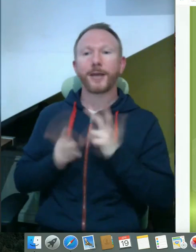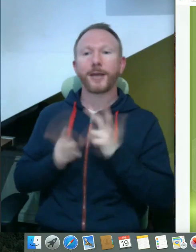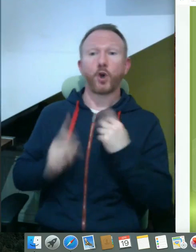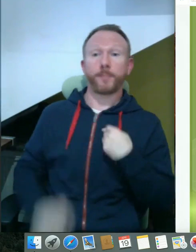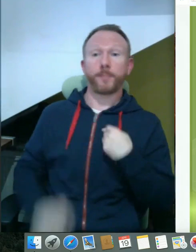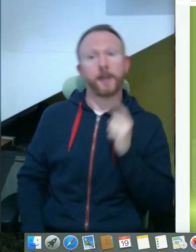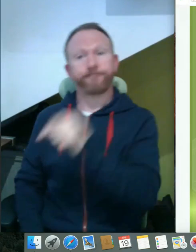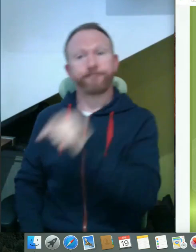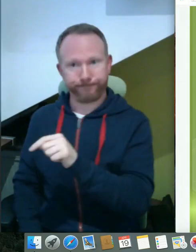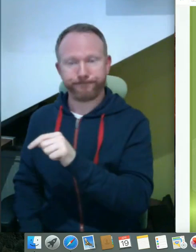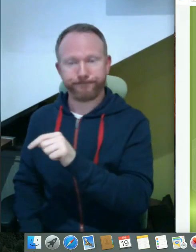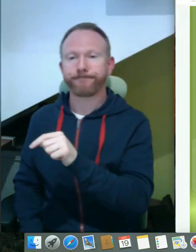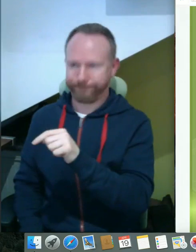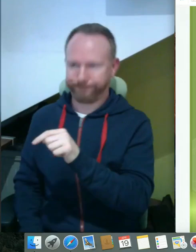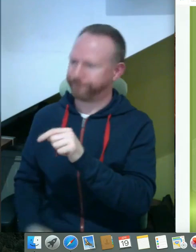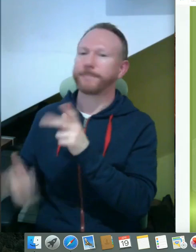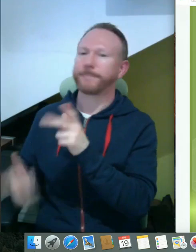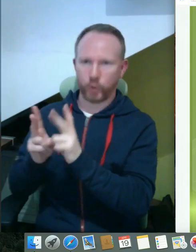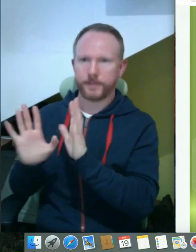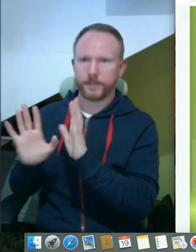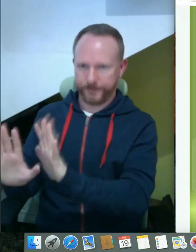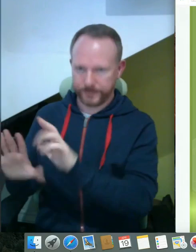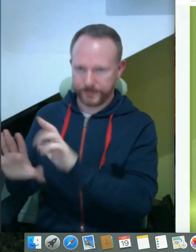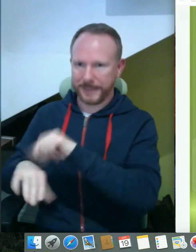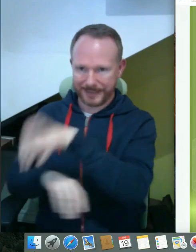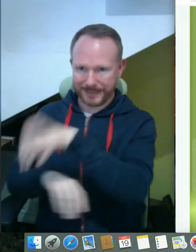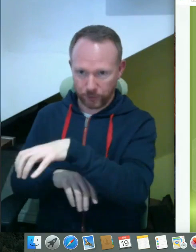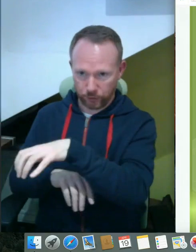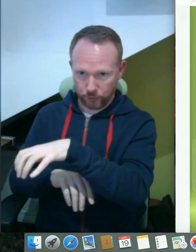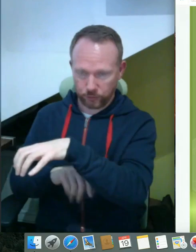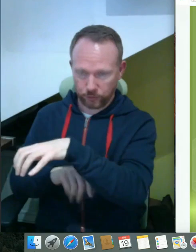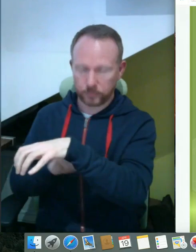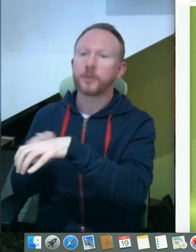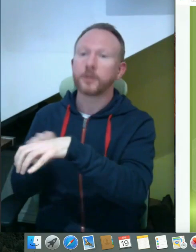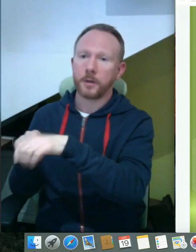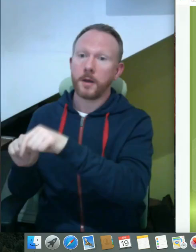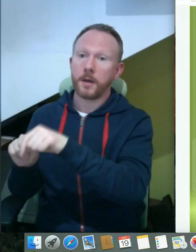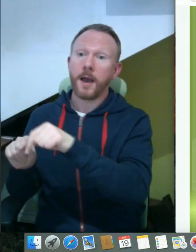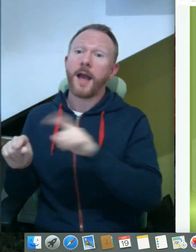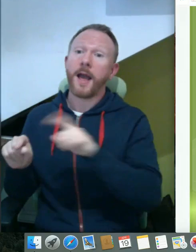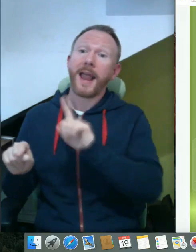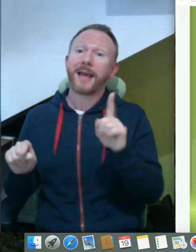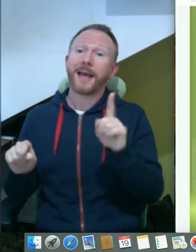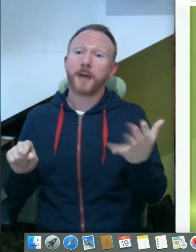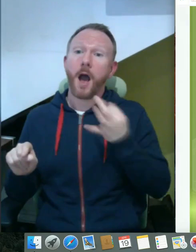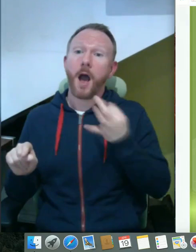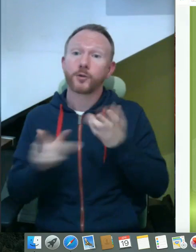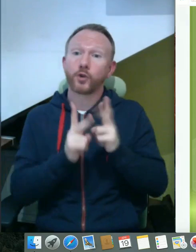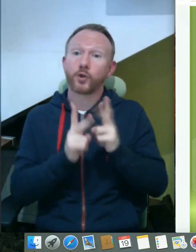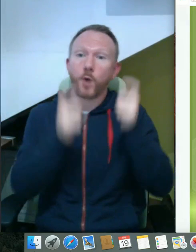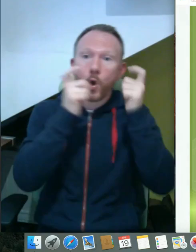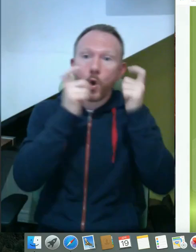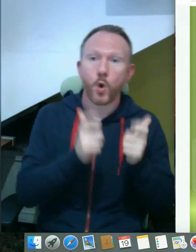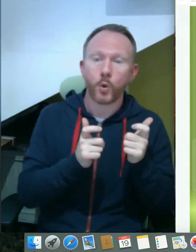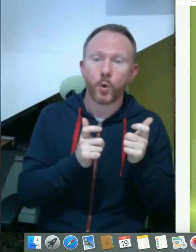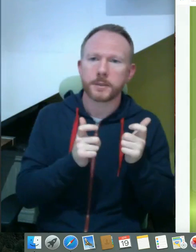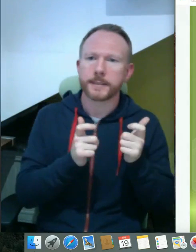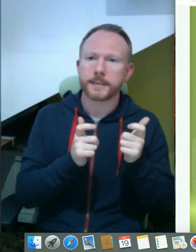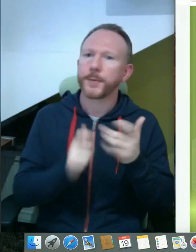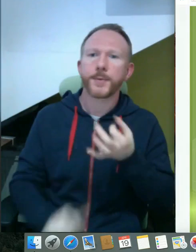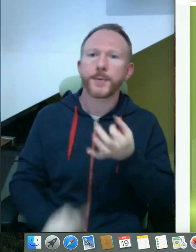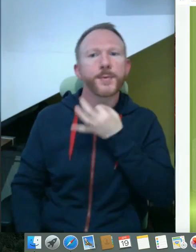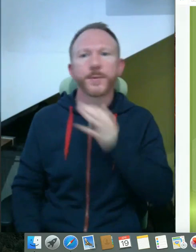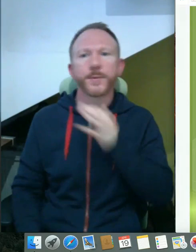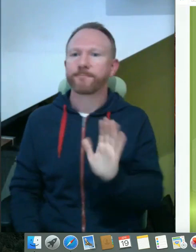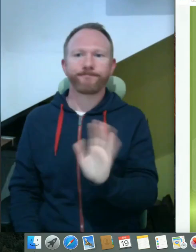an interpreter who is engaged for the court at a later stage, because obviously they